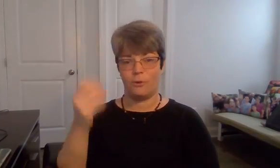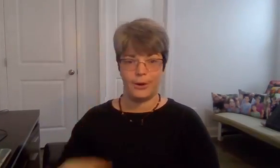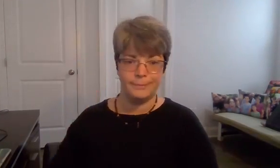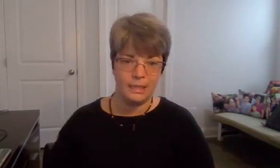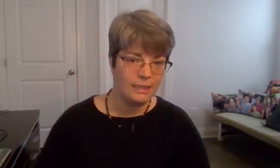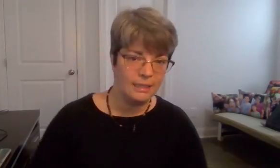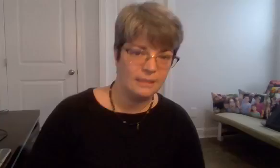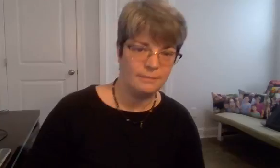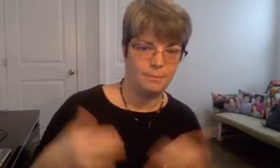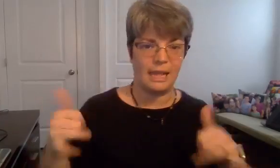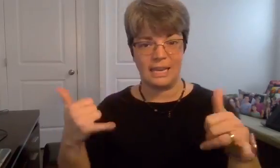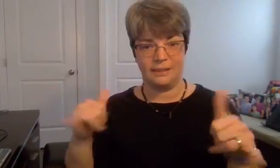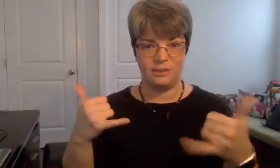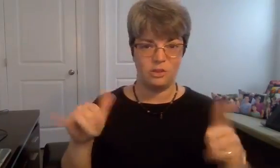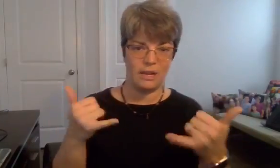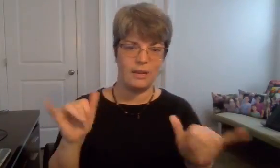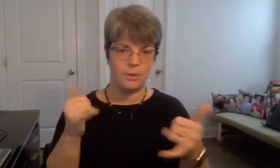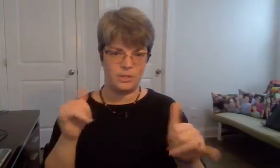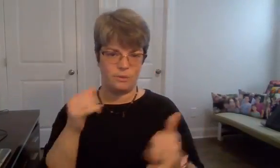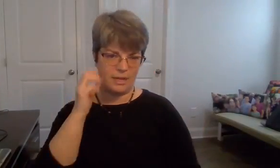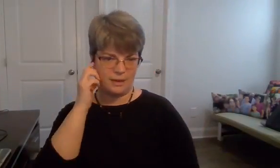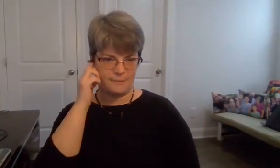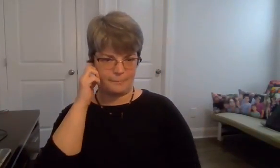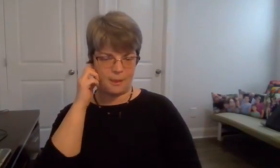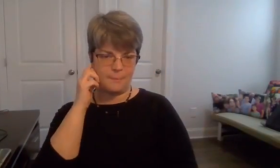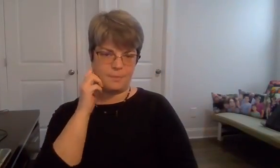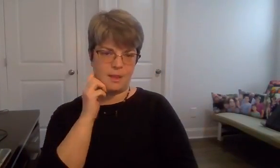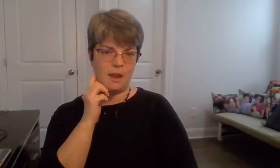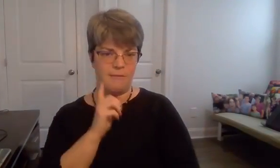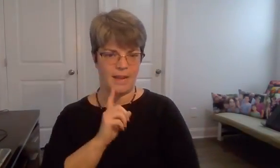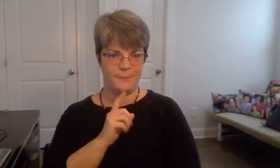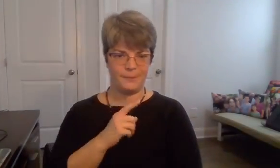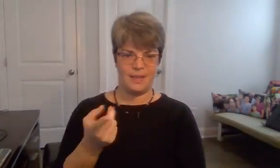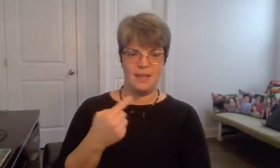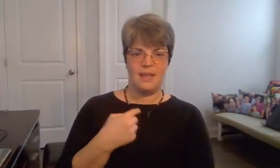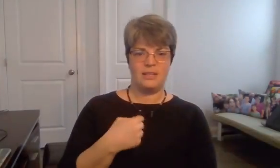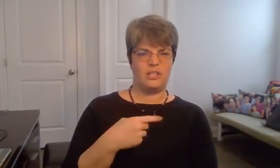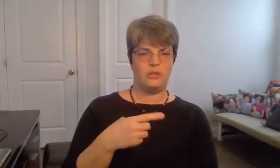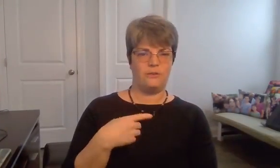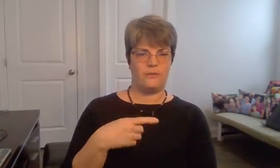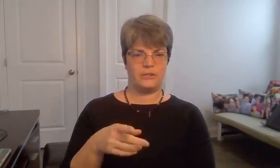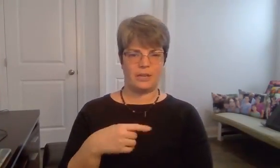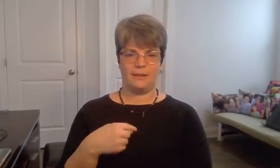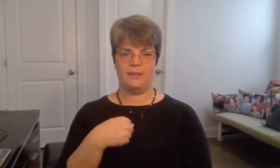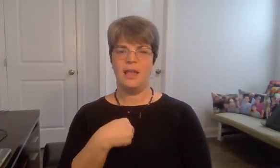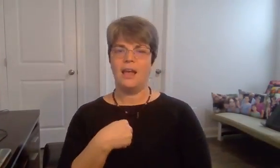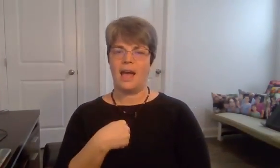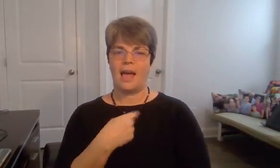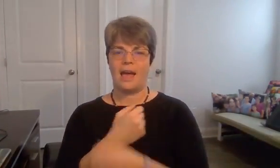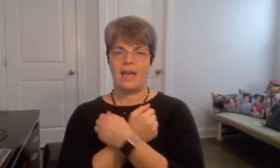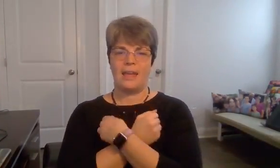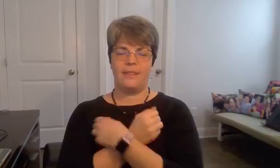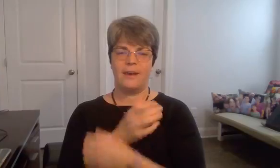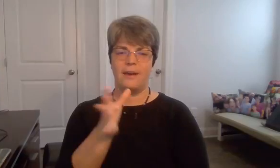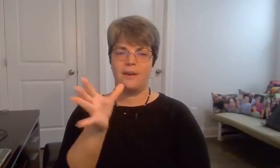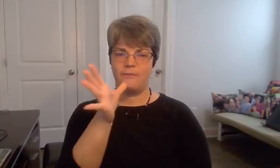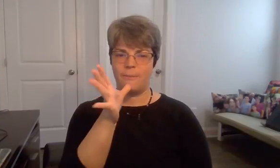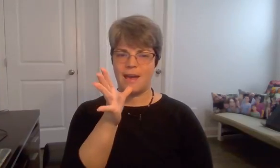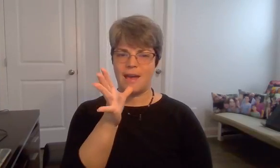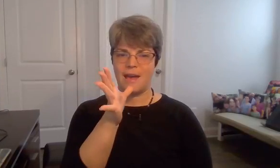for playing. You can put any words you want in here. Okay, already ready? To the tune of Farajaka. I love